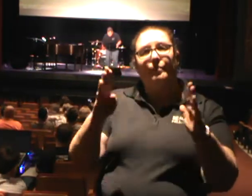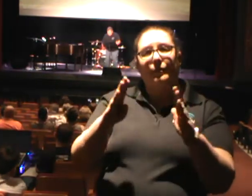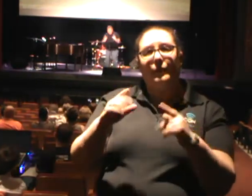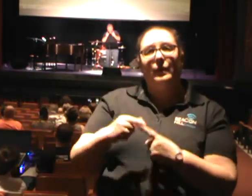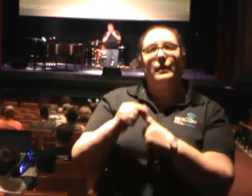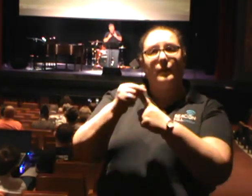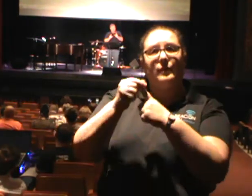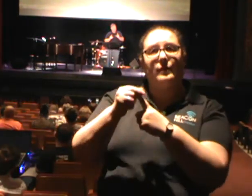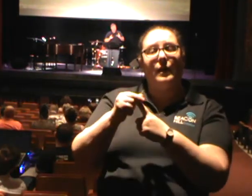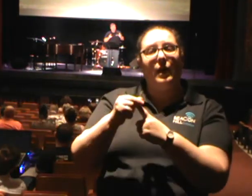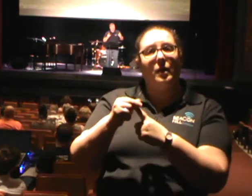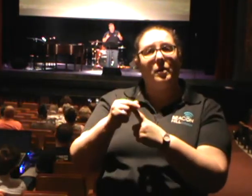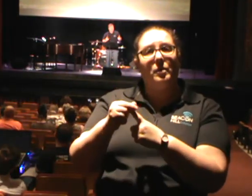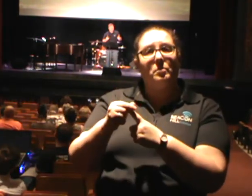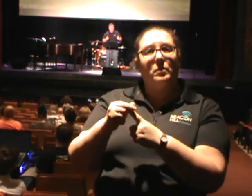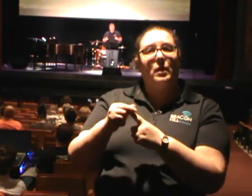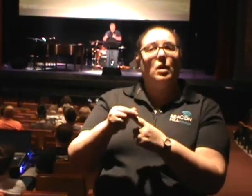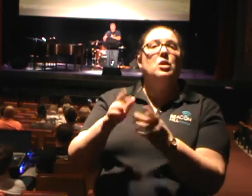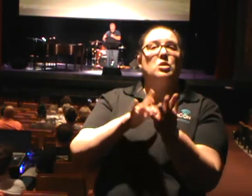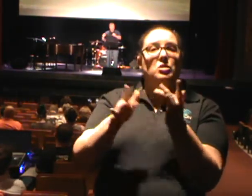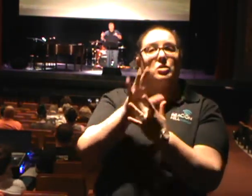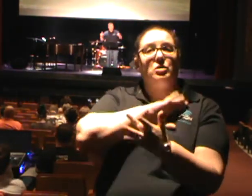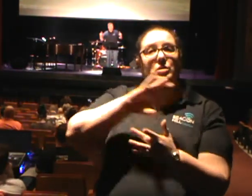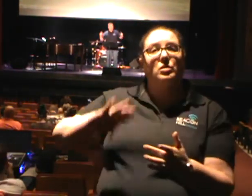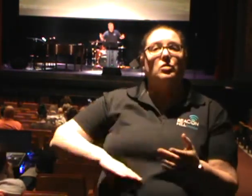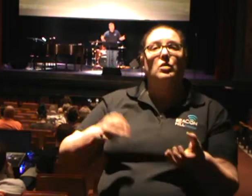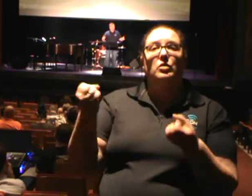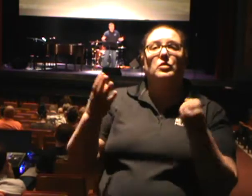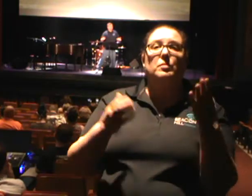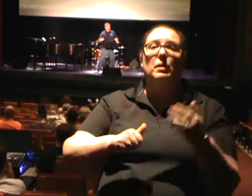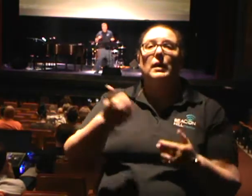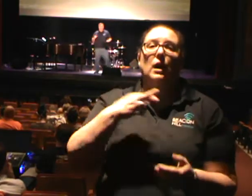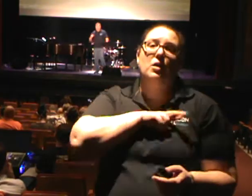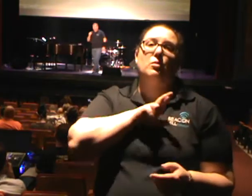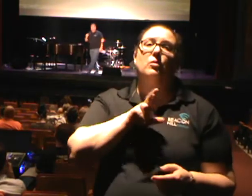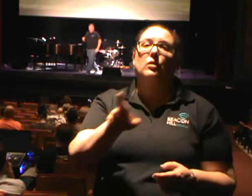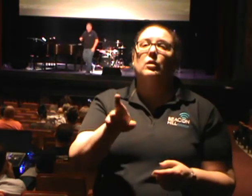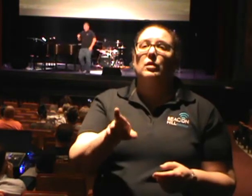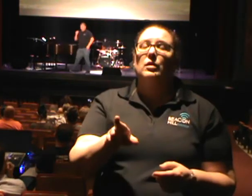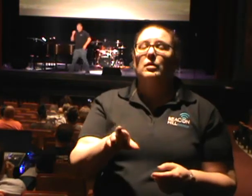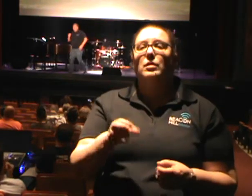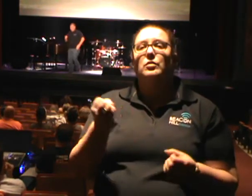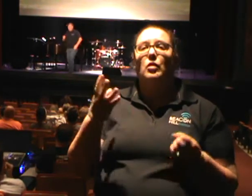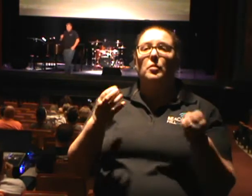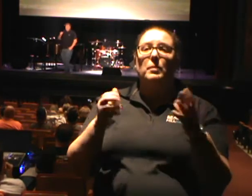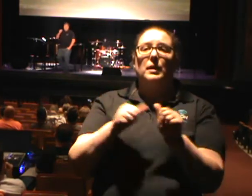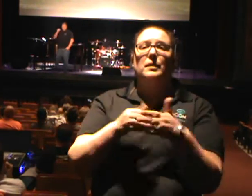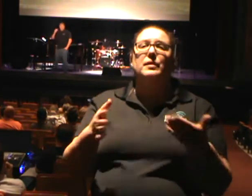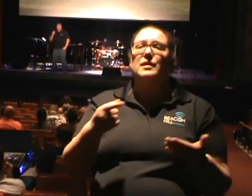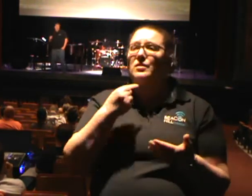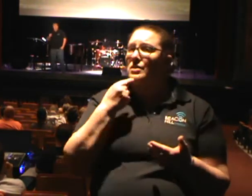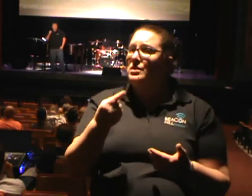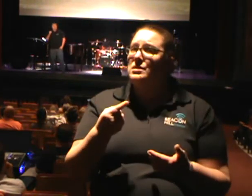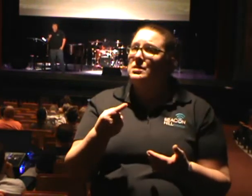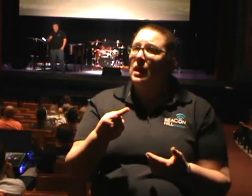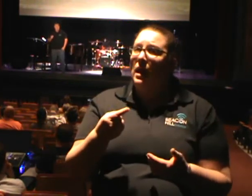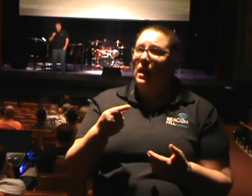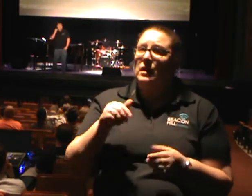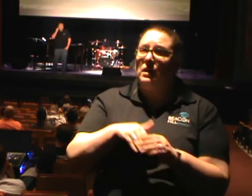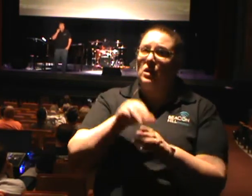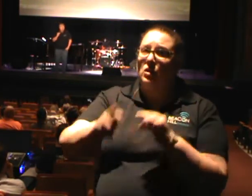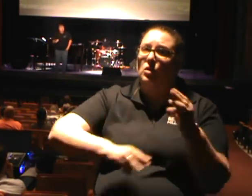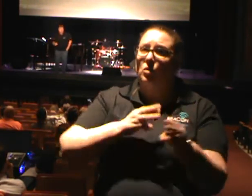Christ. There are so many different religions. There are so many different denominations. There are so many things that are being said in the world